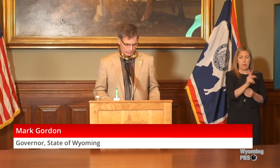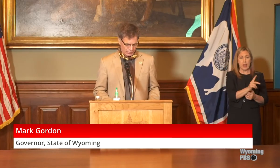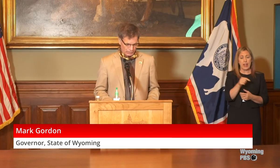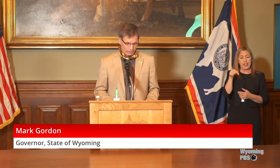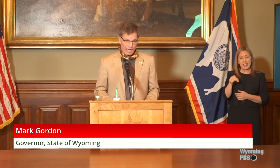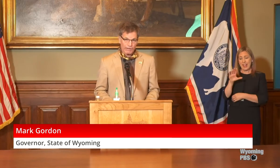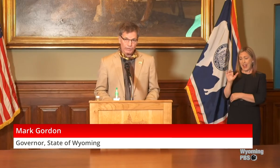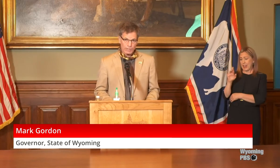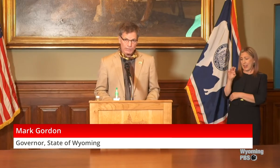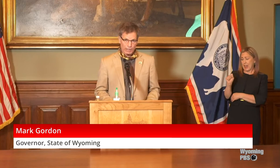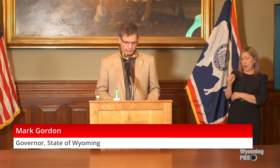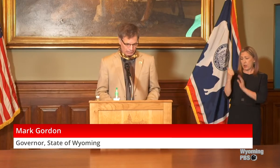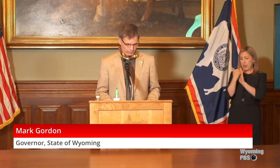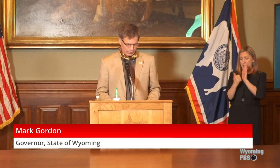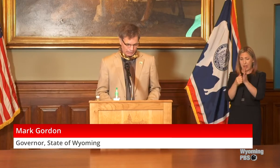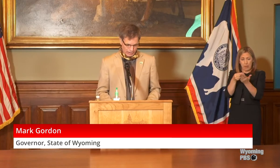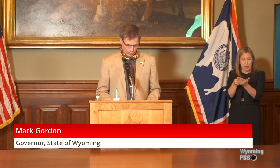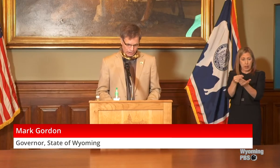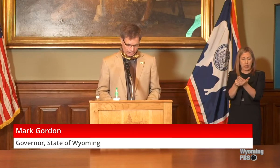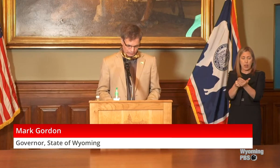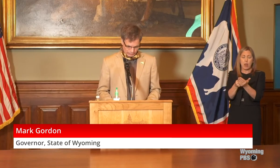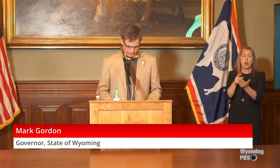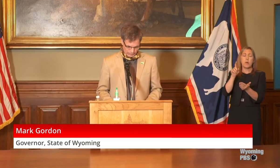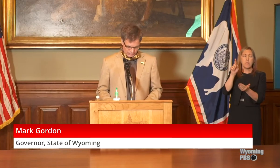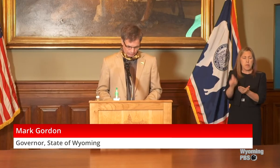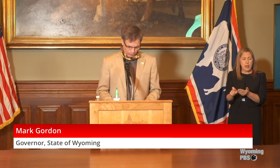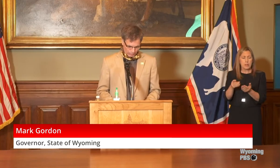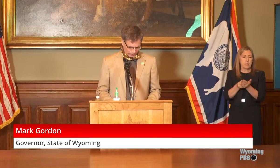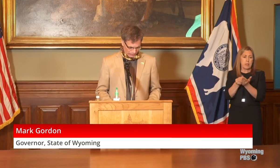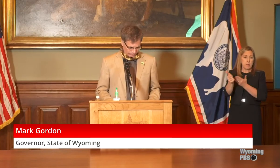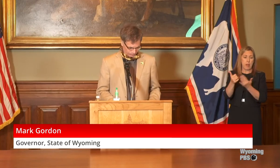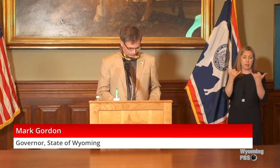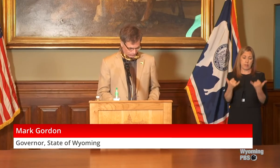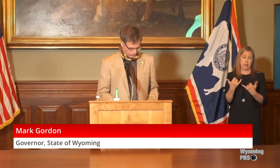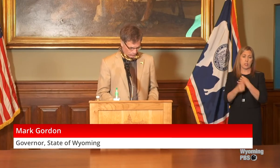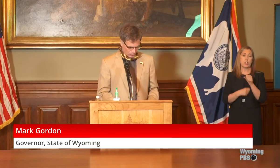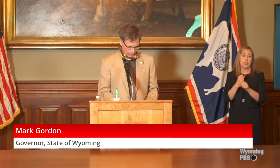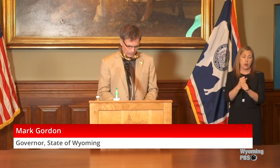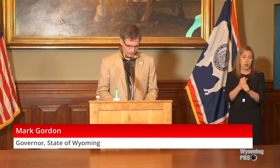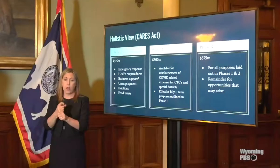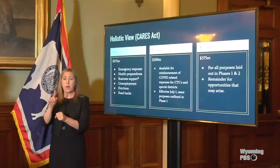funds have to be spent in this year and properly.